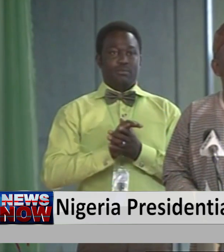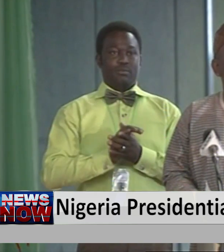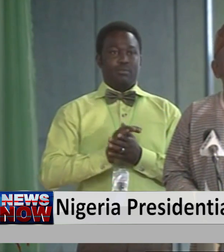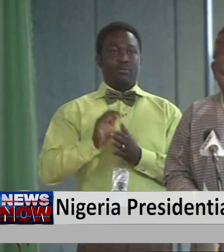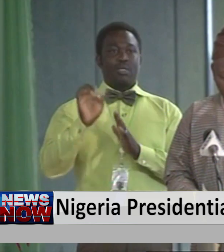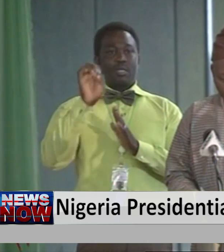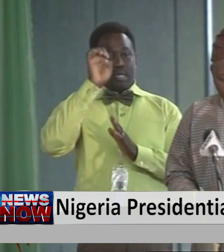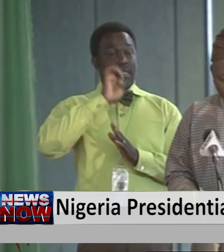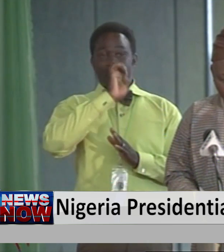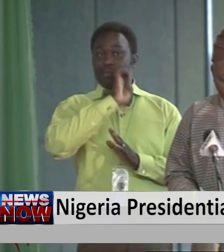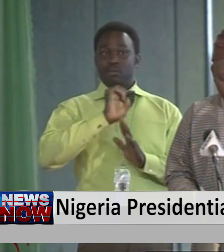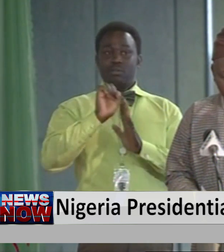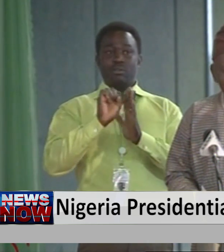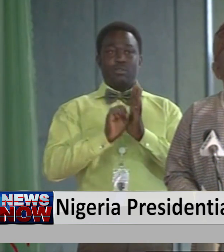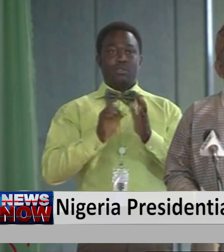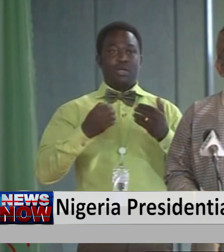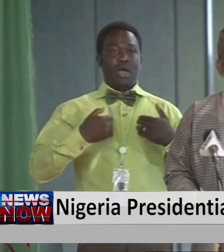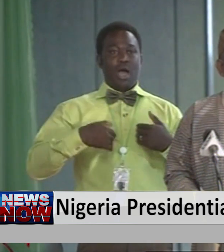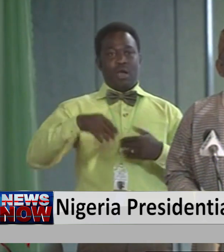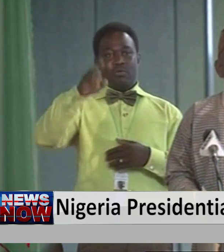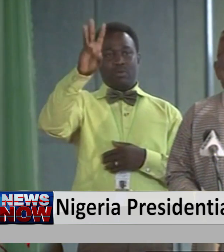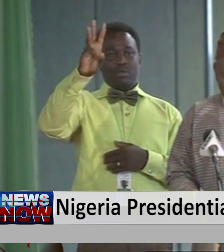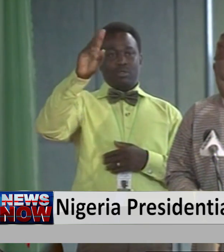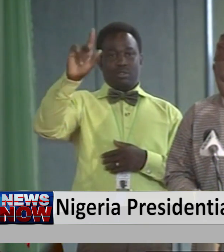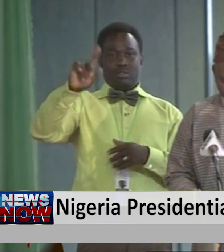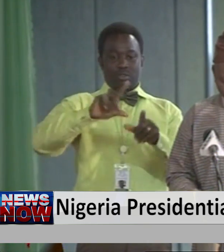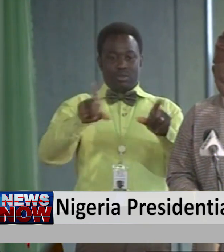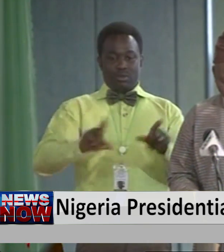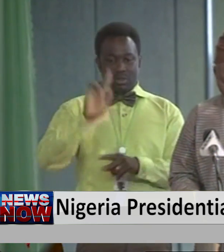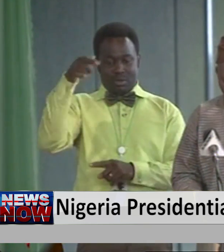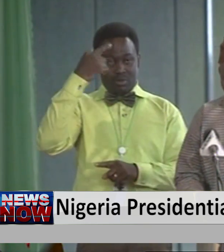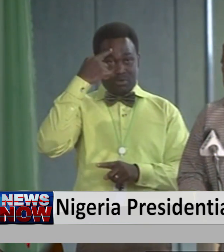Ekiti State has 16 local government areas,